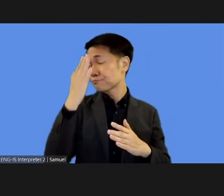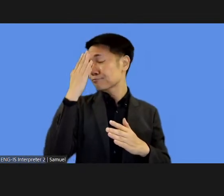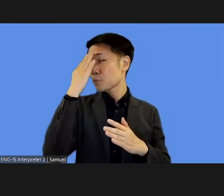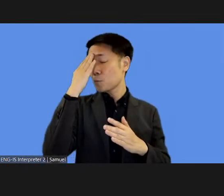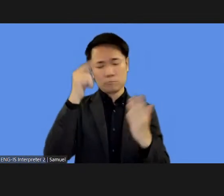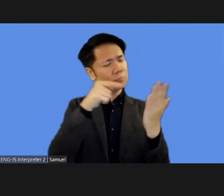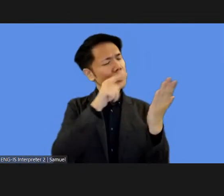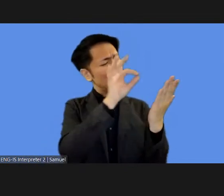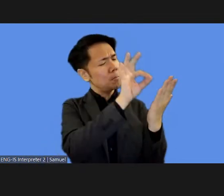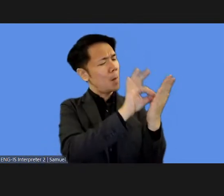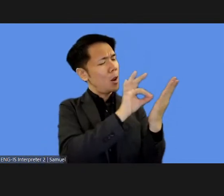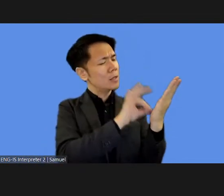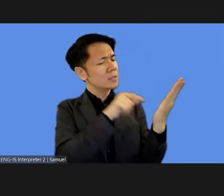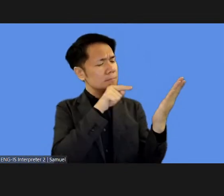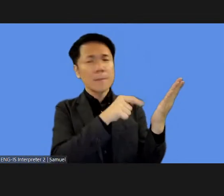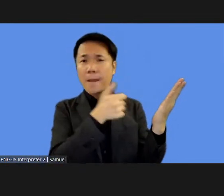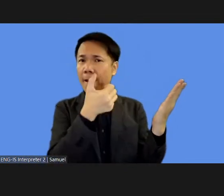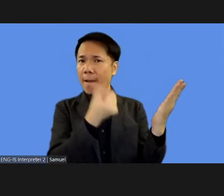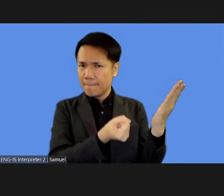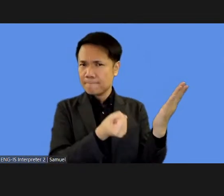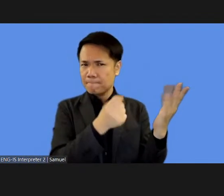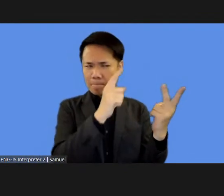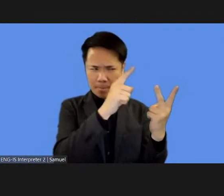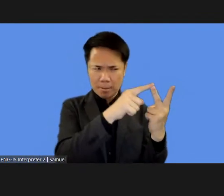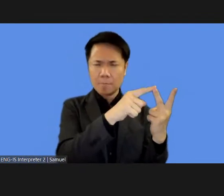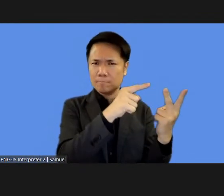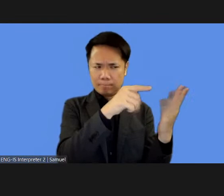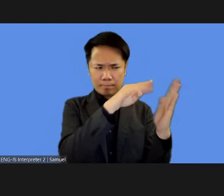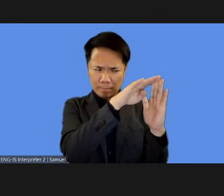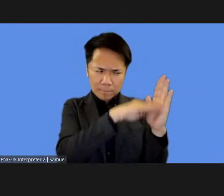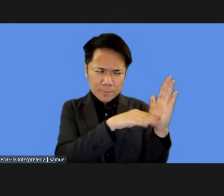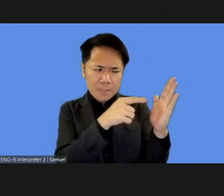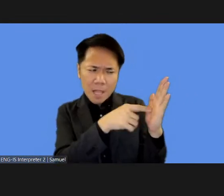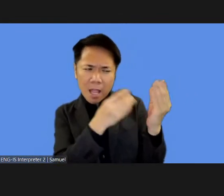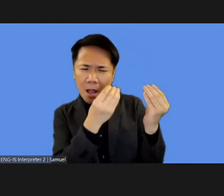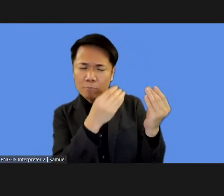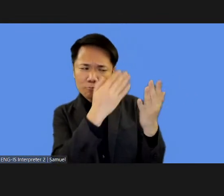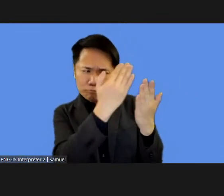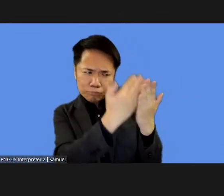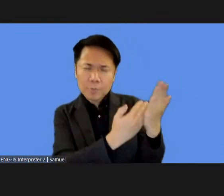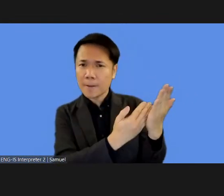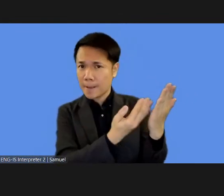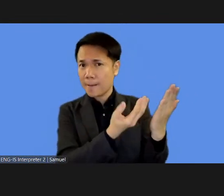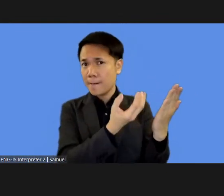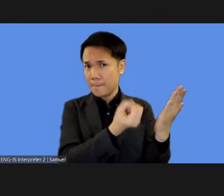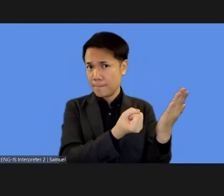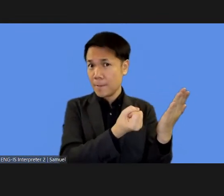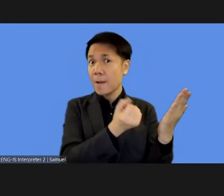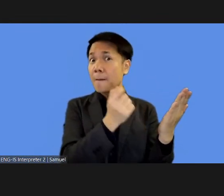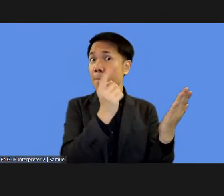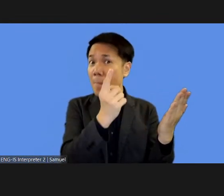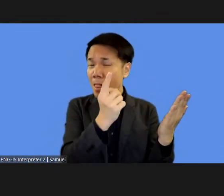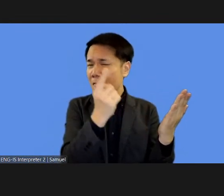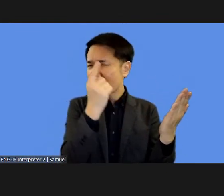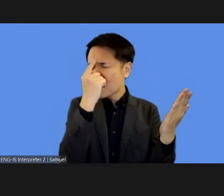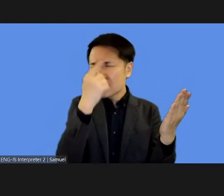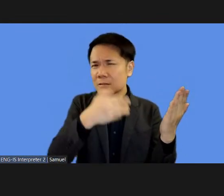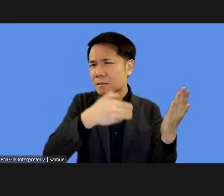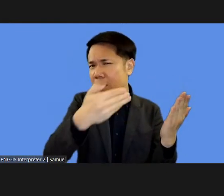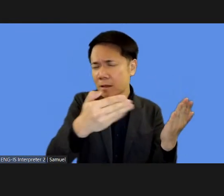that was highlighted was in terms of implementation. That's where it was clearly recognized that there are